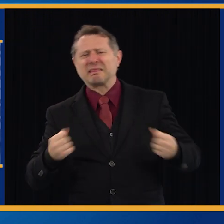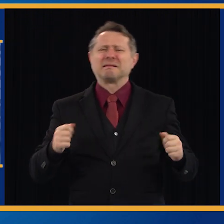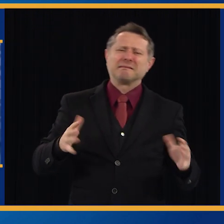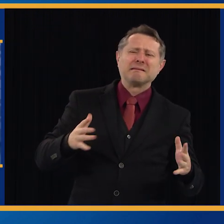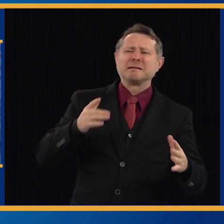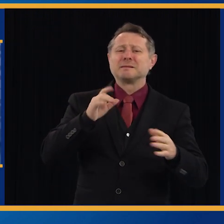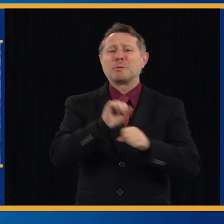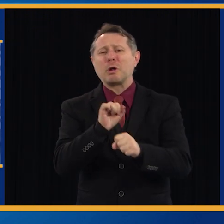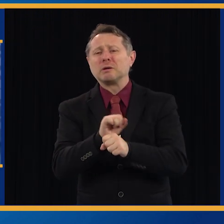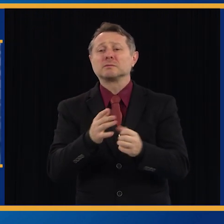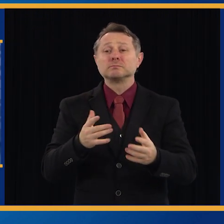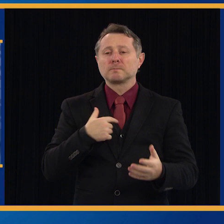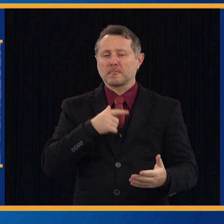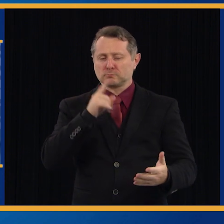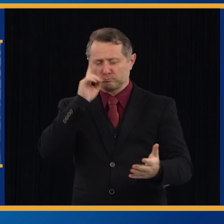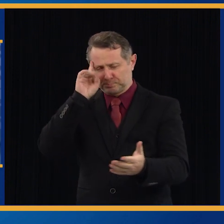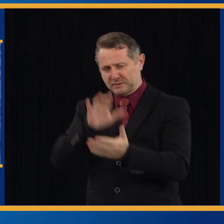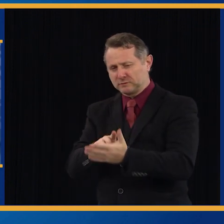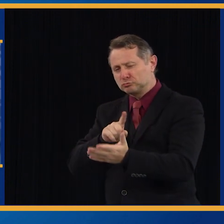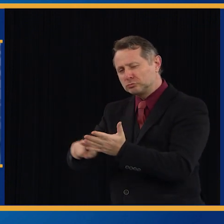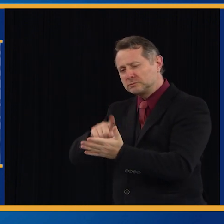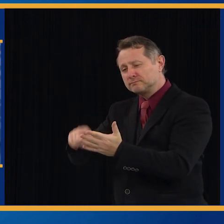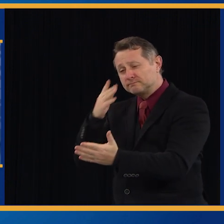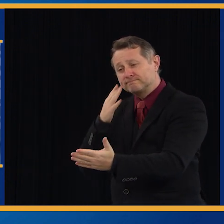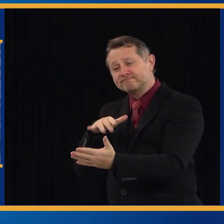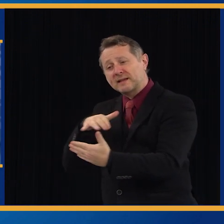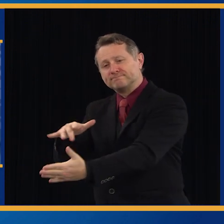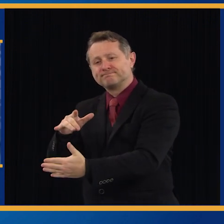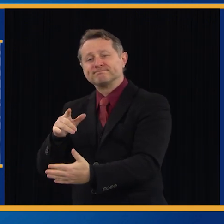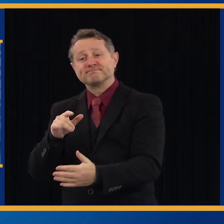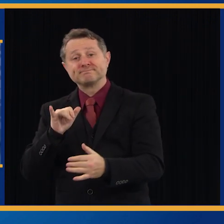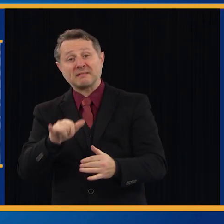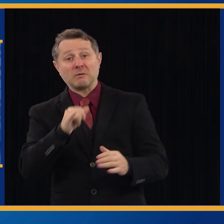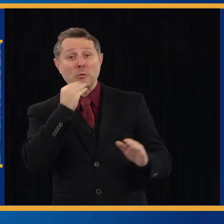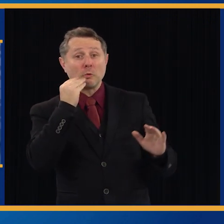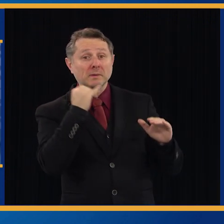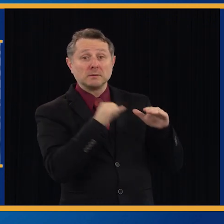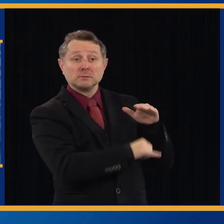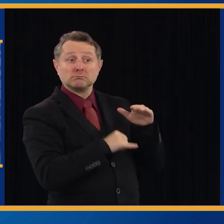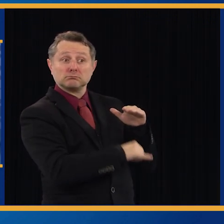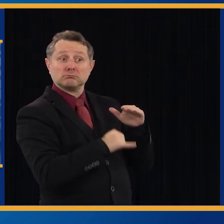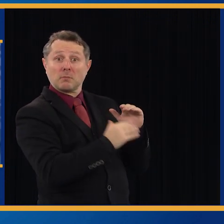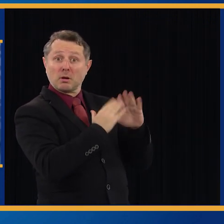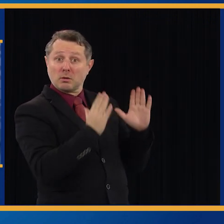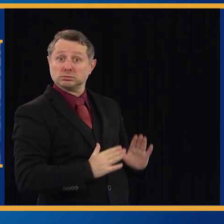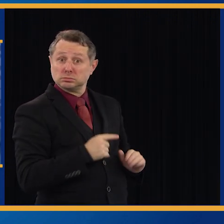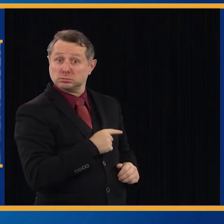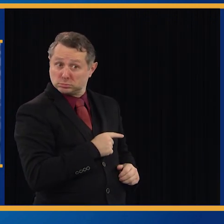up saying, yes, when you were home with your doors locked, dealing